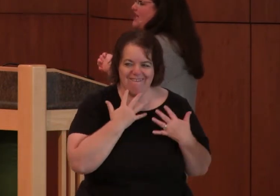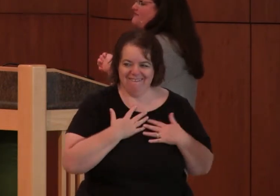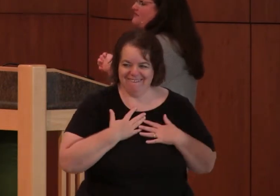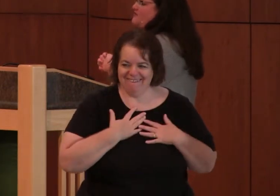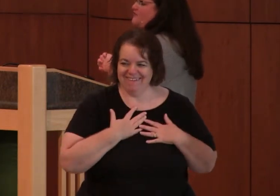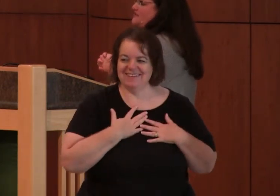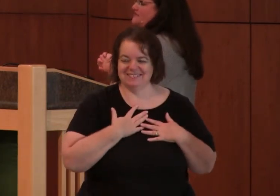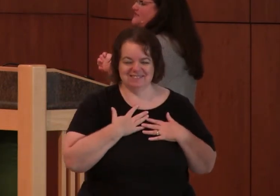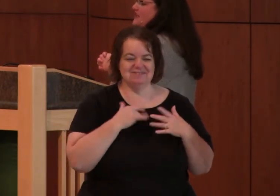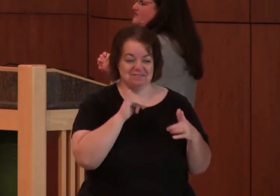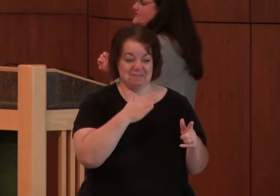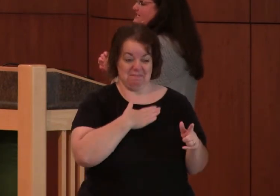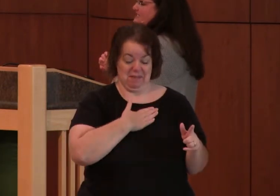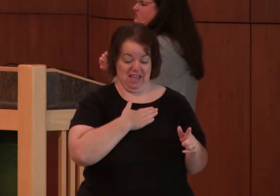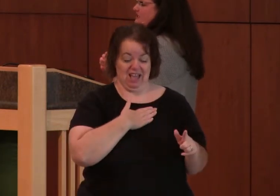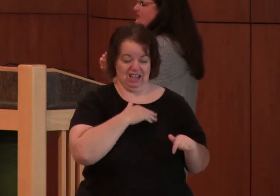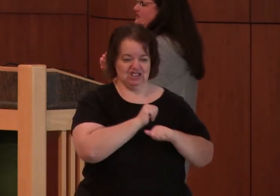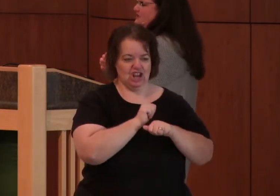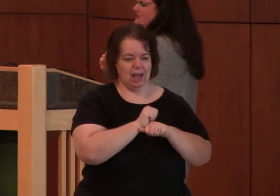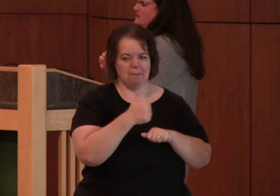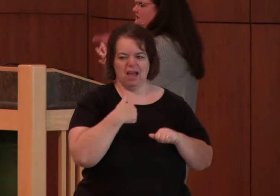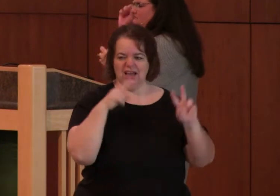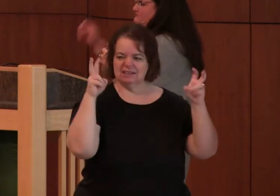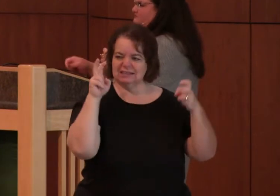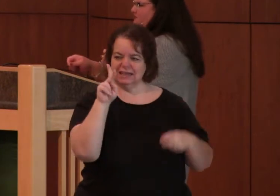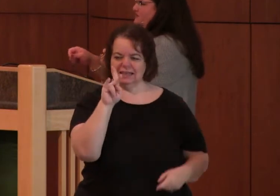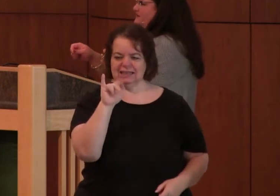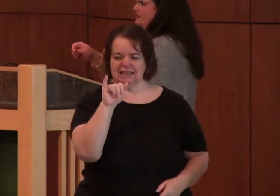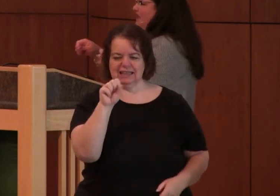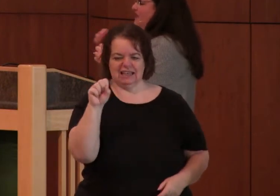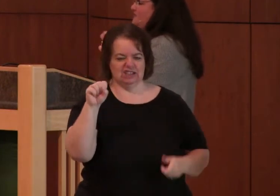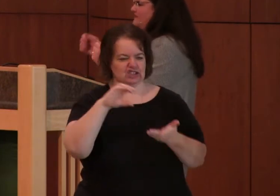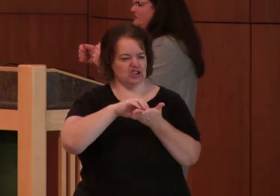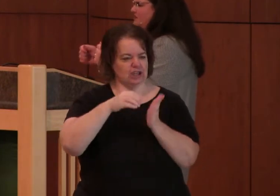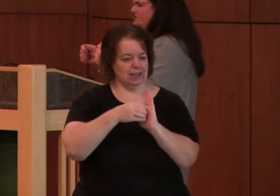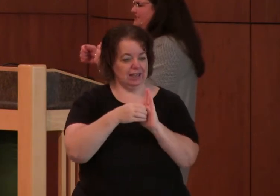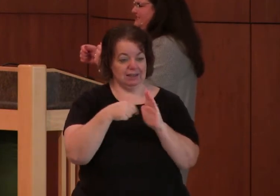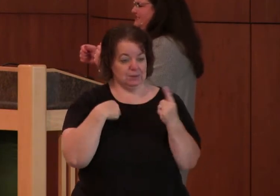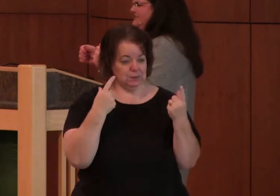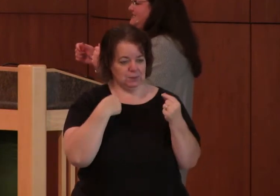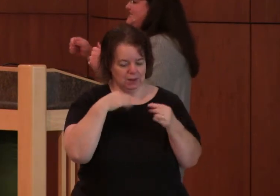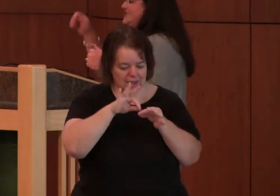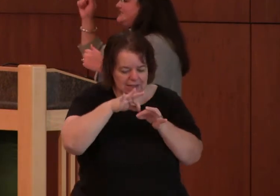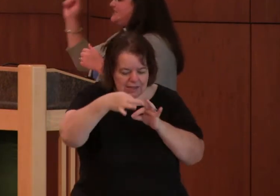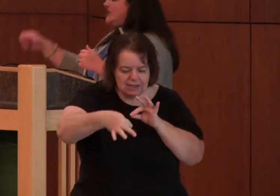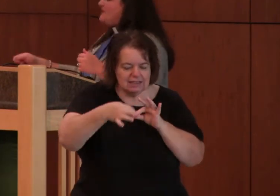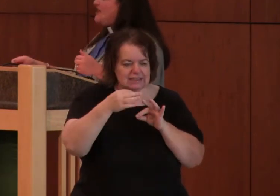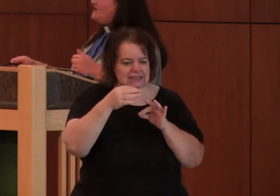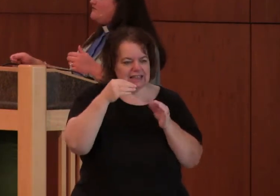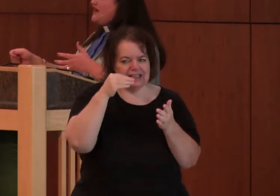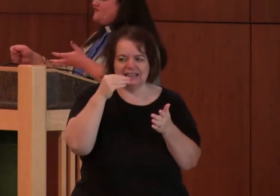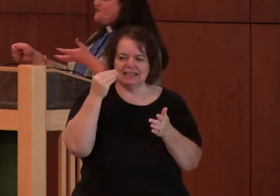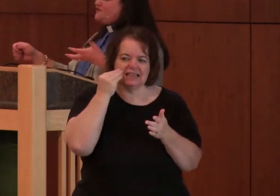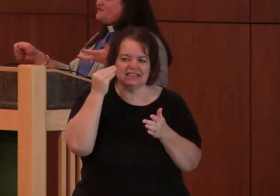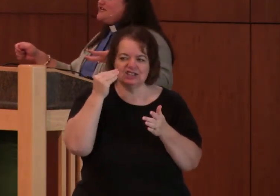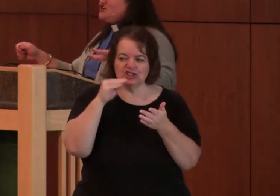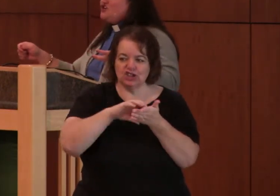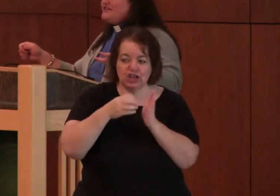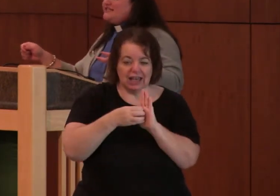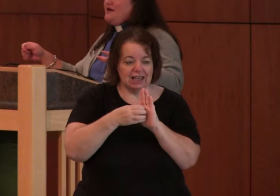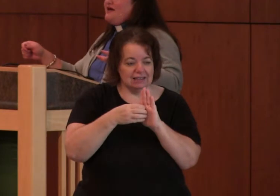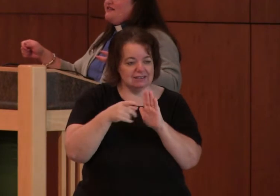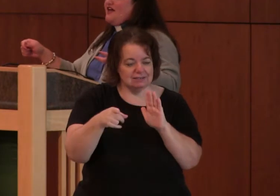And my job was, I was the kiss cookie person. I unwrapped all the Hershey's Kisses, and I stuck them on right after